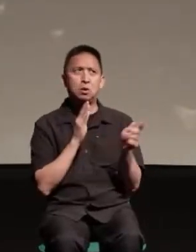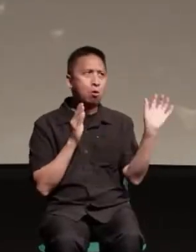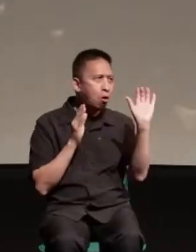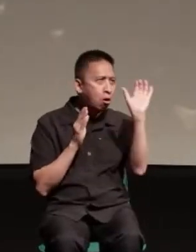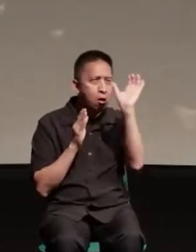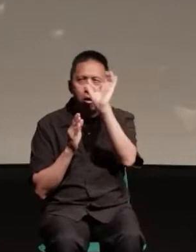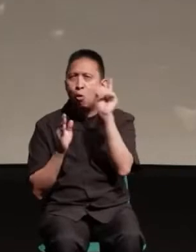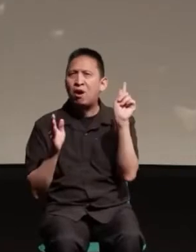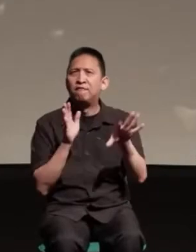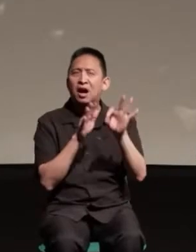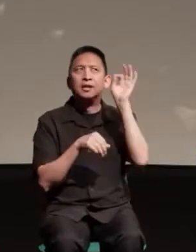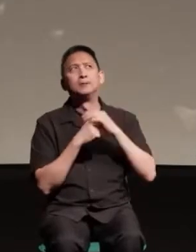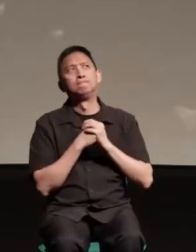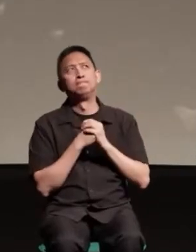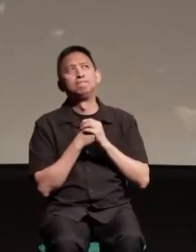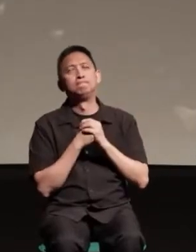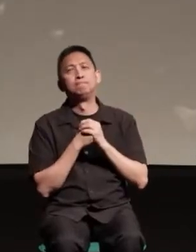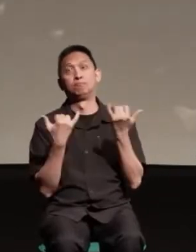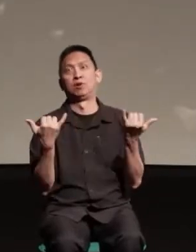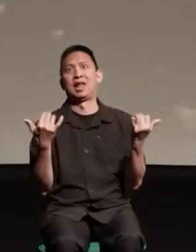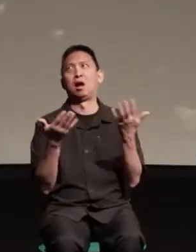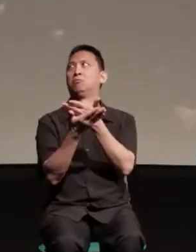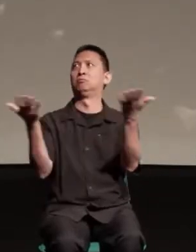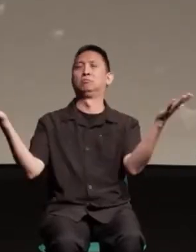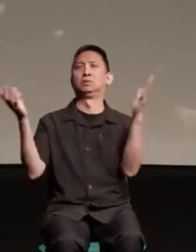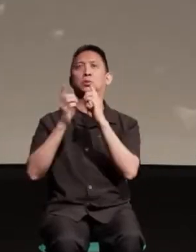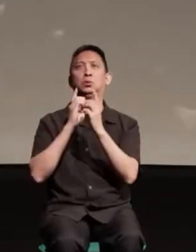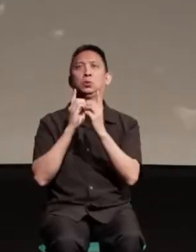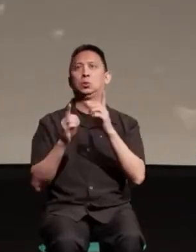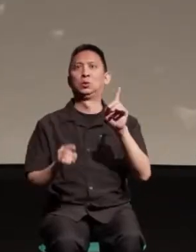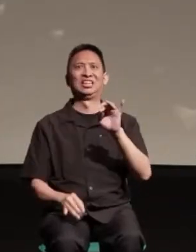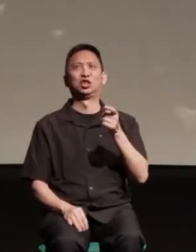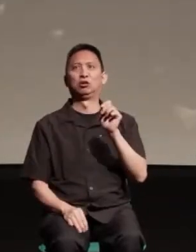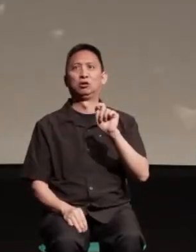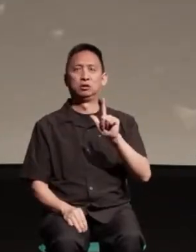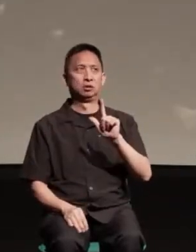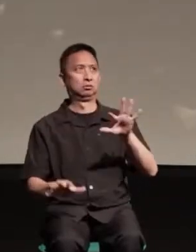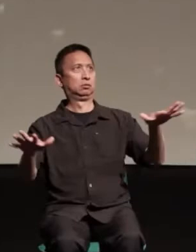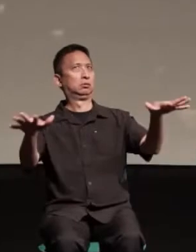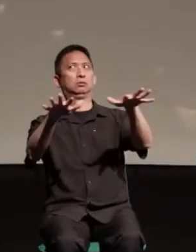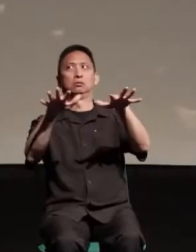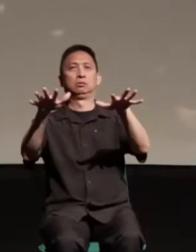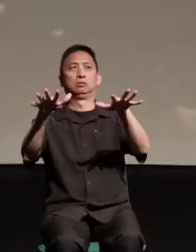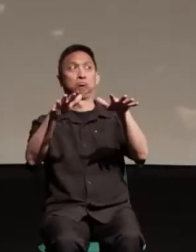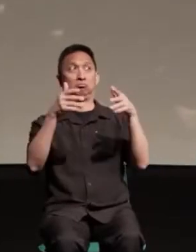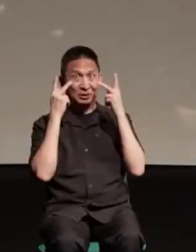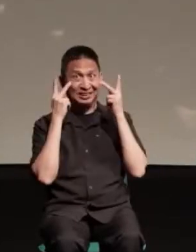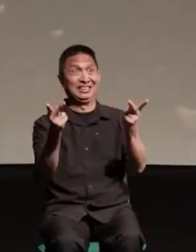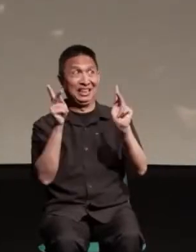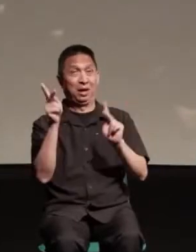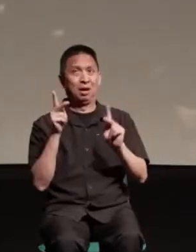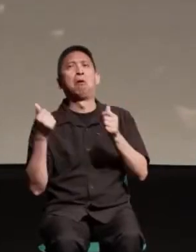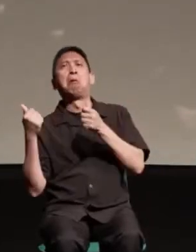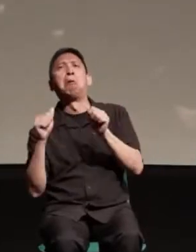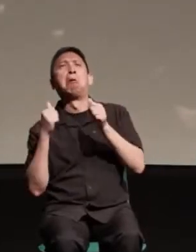the digital landscape of releasing content now allows for a lot of experimentation,